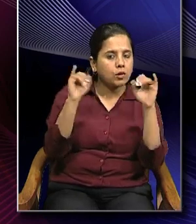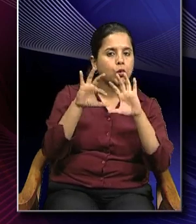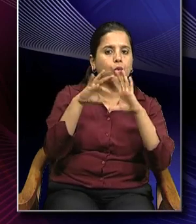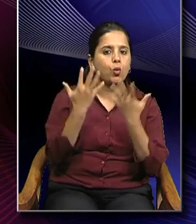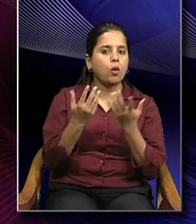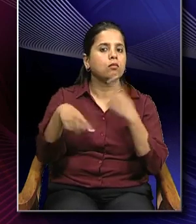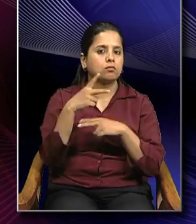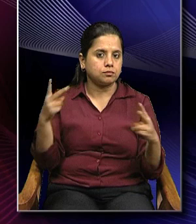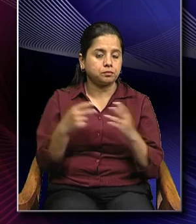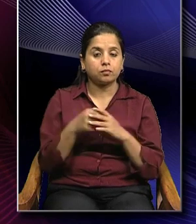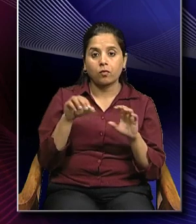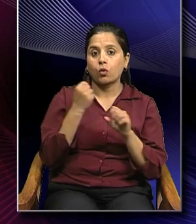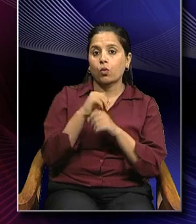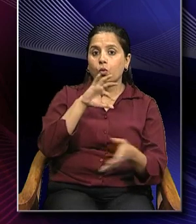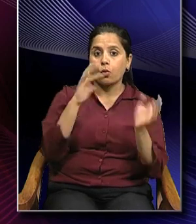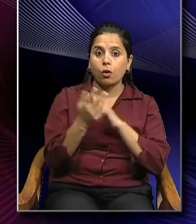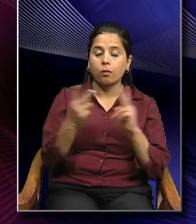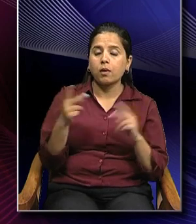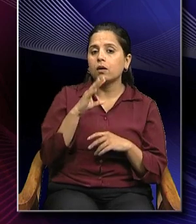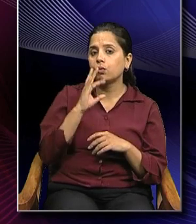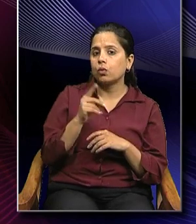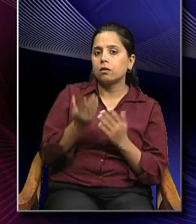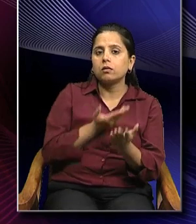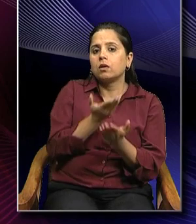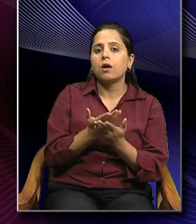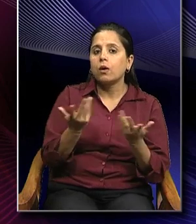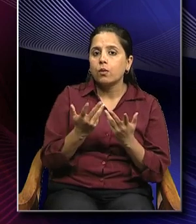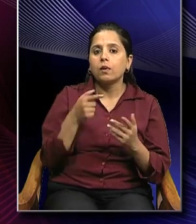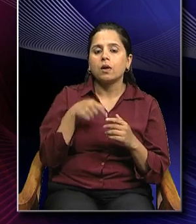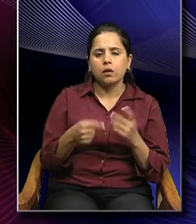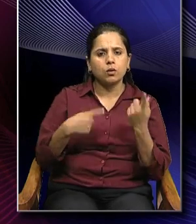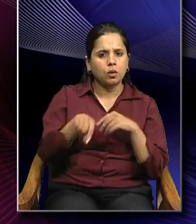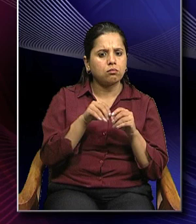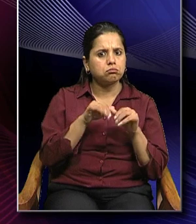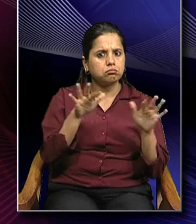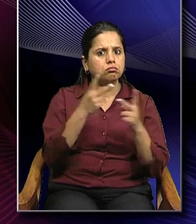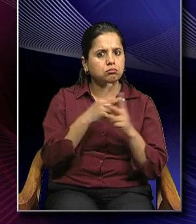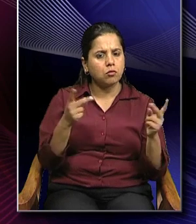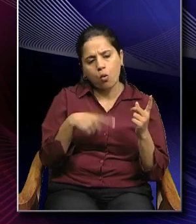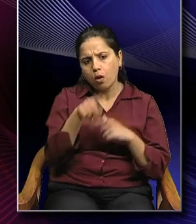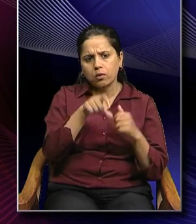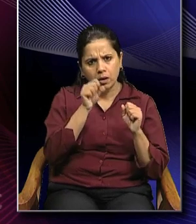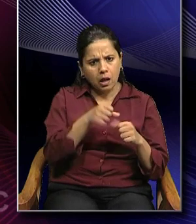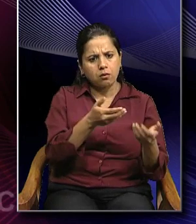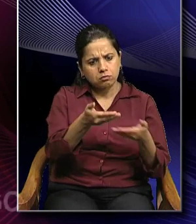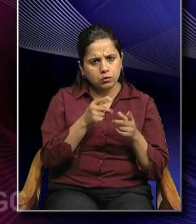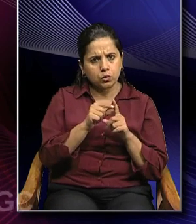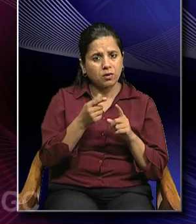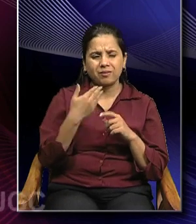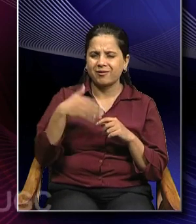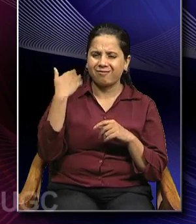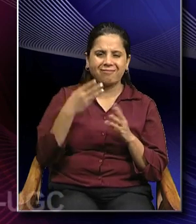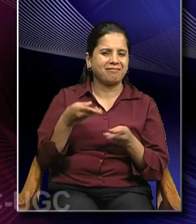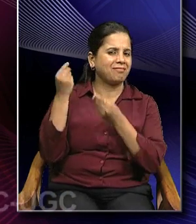globalization. So, globalization is actually offering a level playing field to everyone, and gone are the days